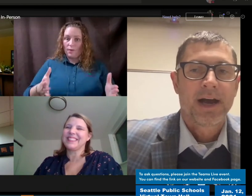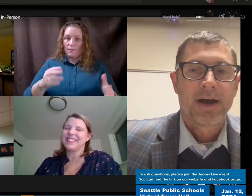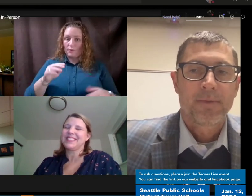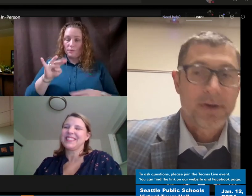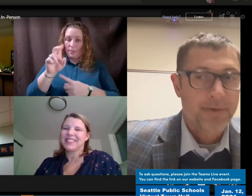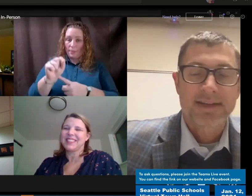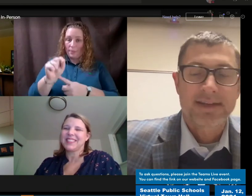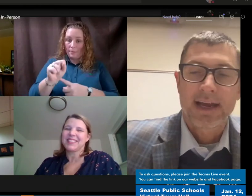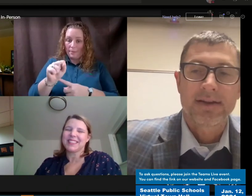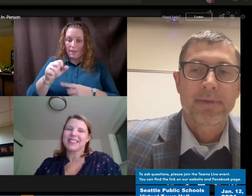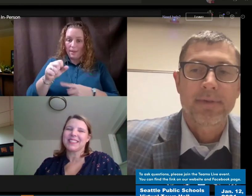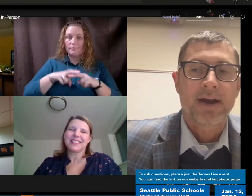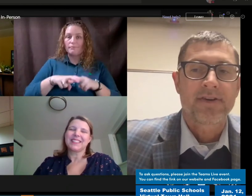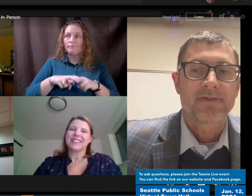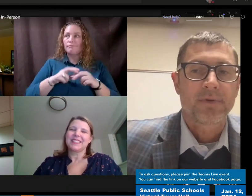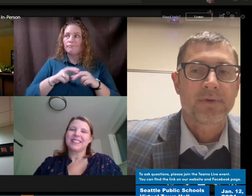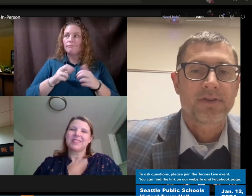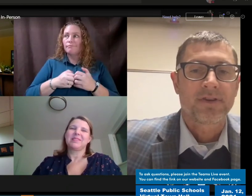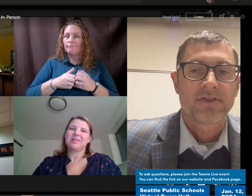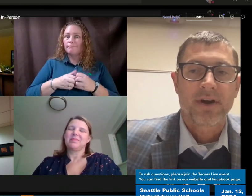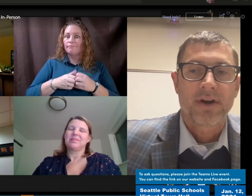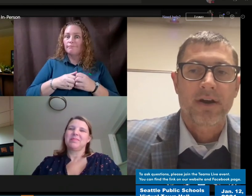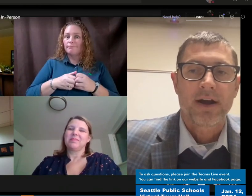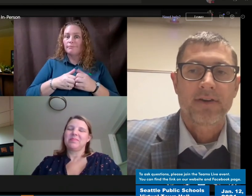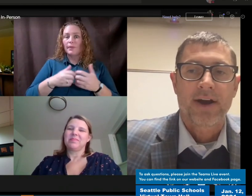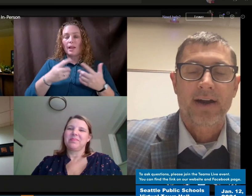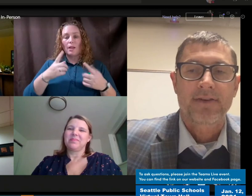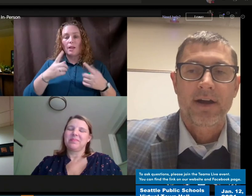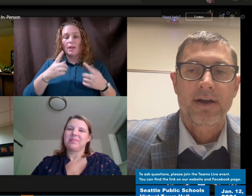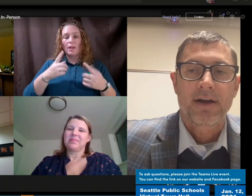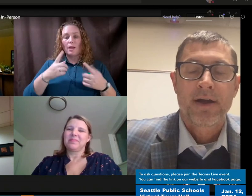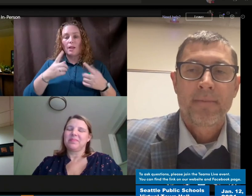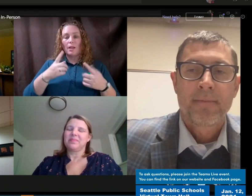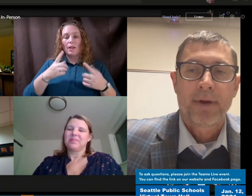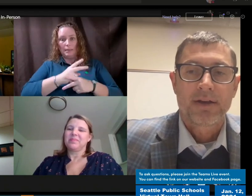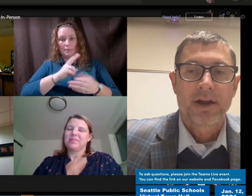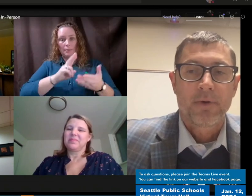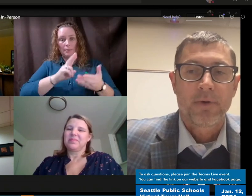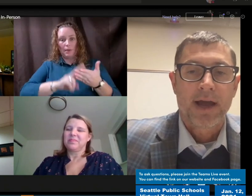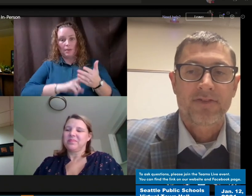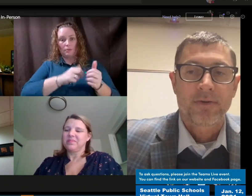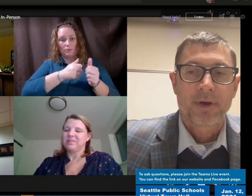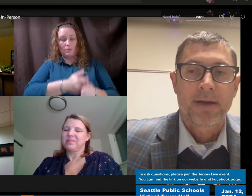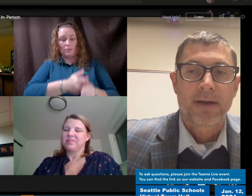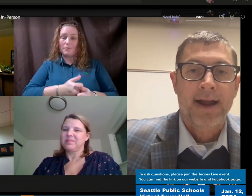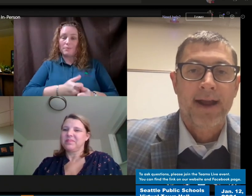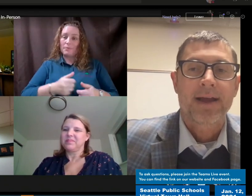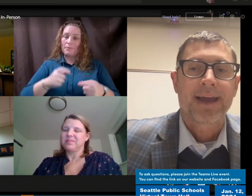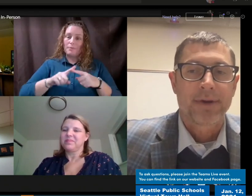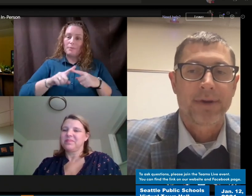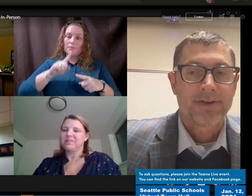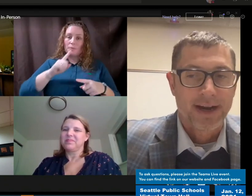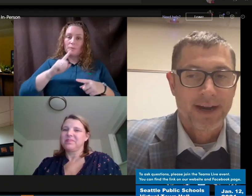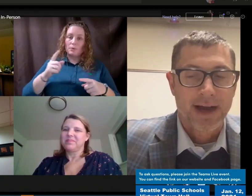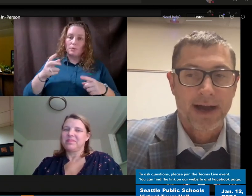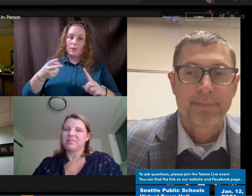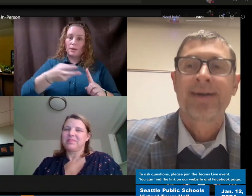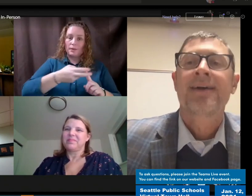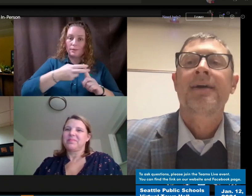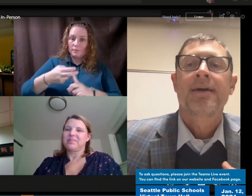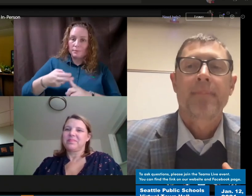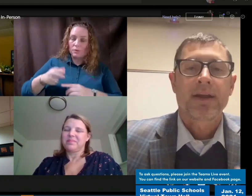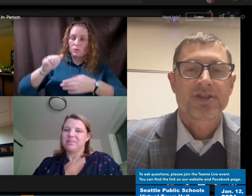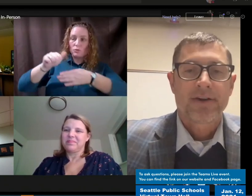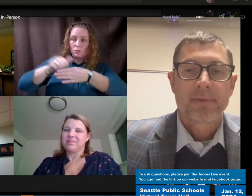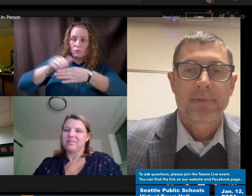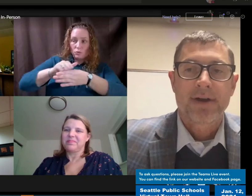we've been trying to retain the bus drivers with the services in our contract, but you know, we got to make sure we get them back, get everybody trained up,